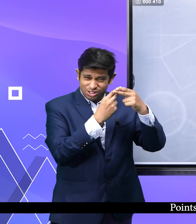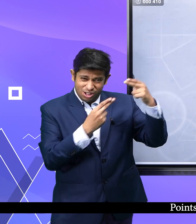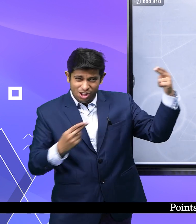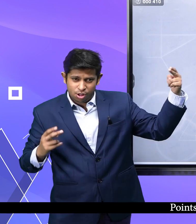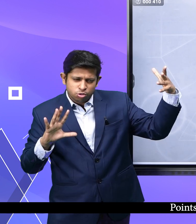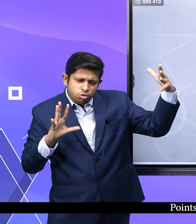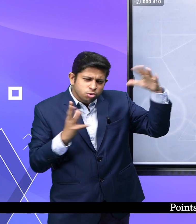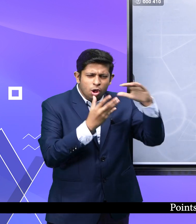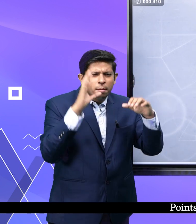Points to remember: